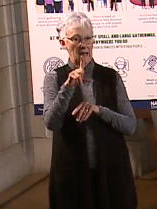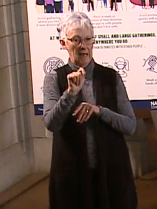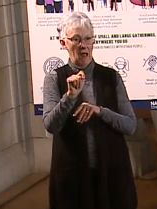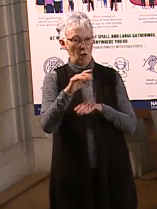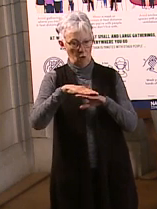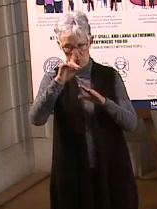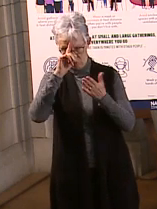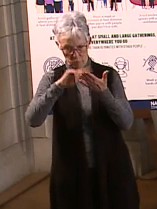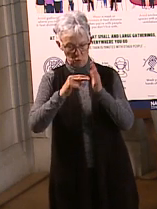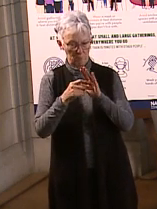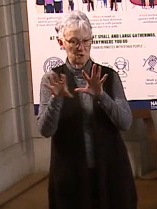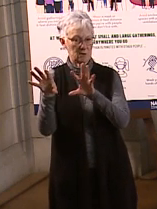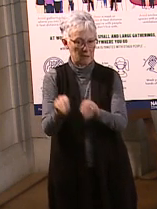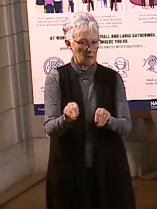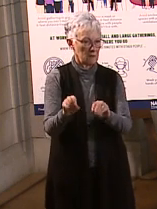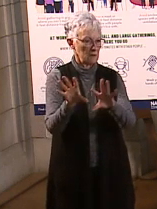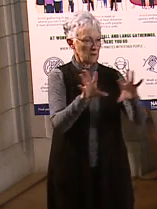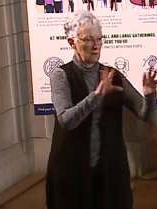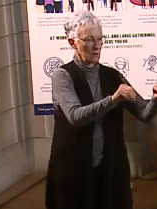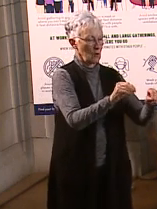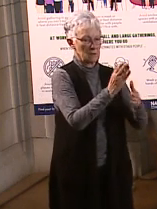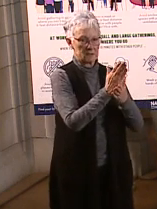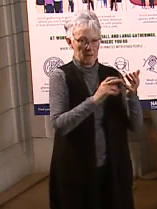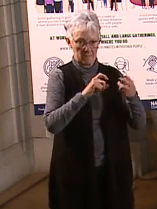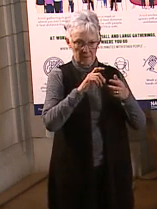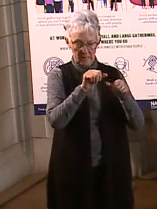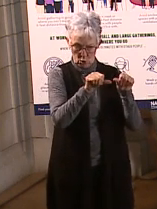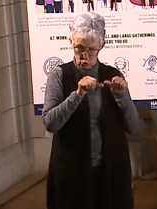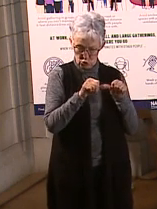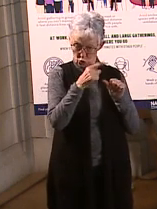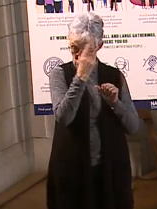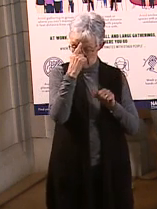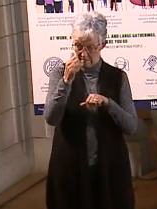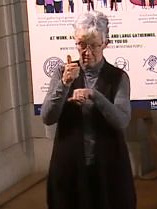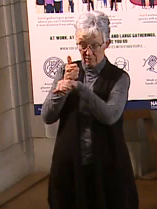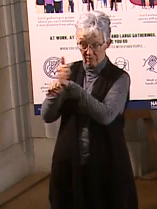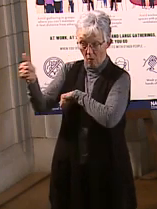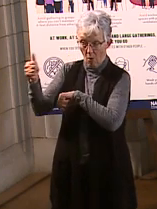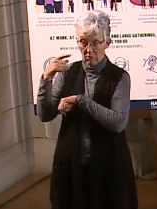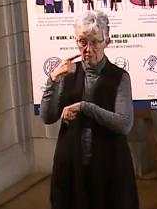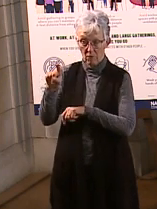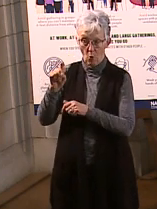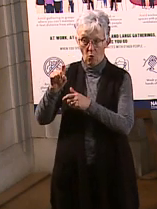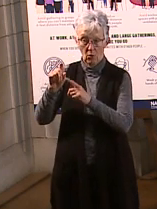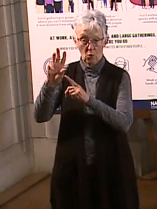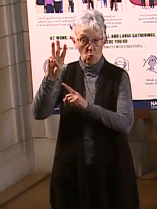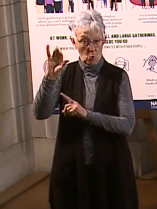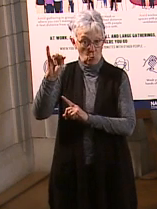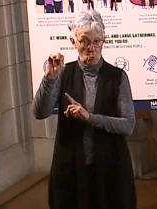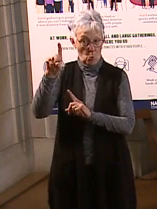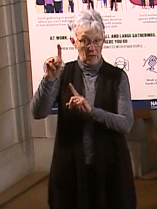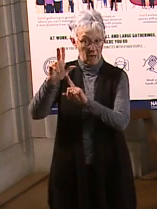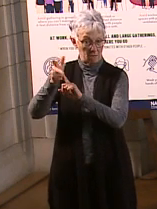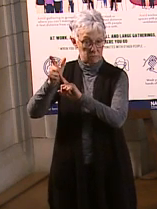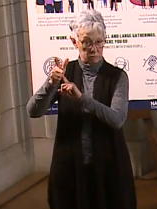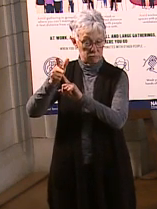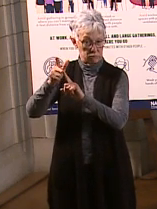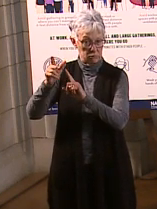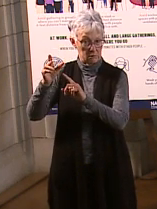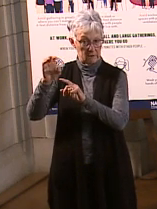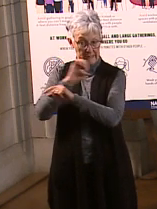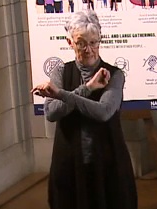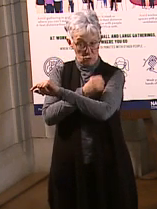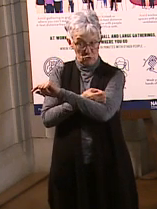that wind energy was blamed specifically for the rolling blackouts we saw here in Nebraska specifically? And here in Nebraska, actually,